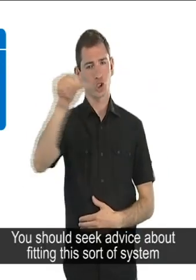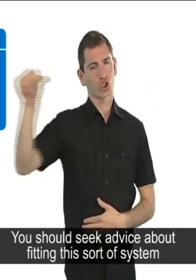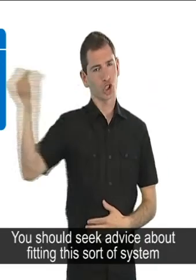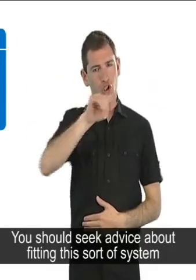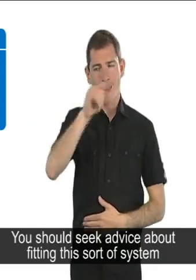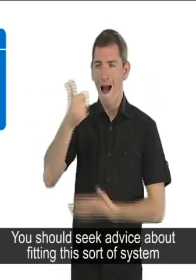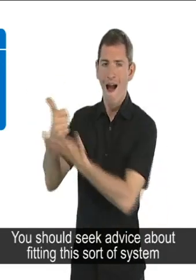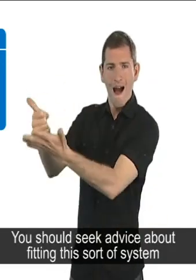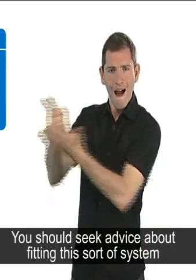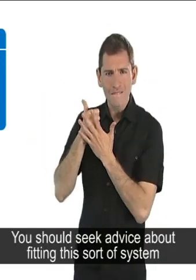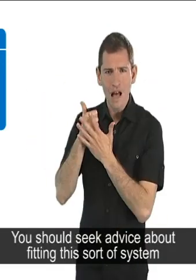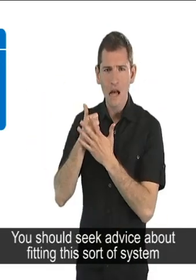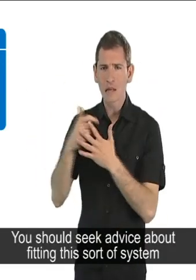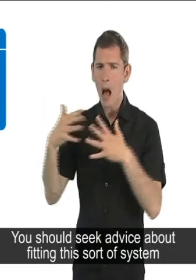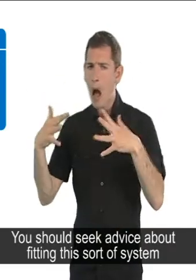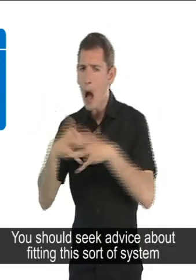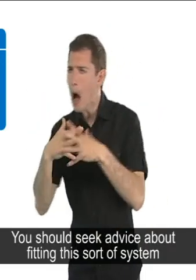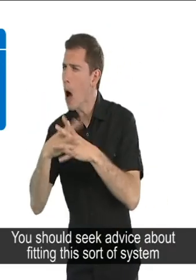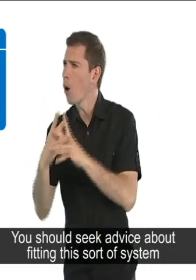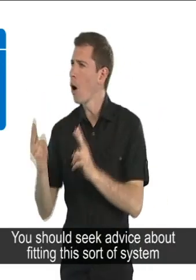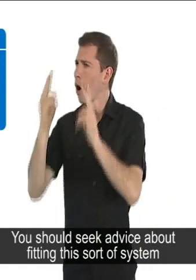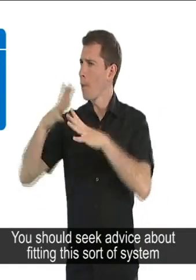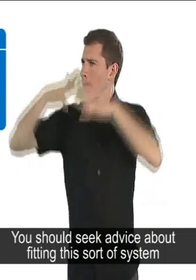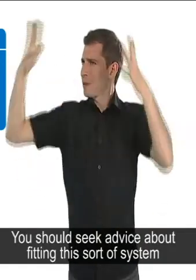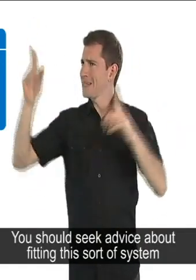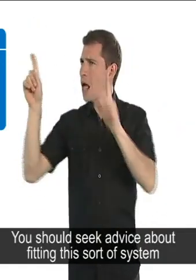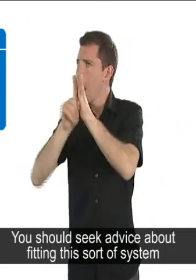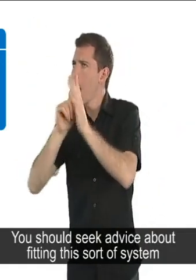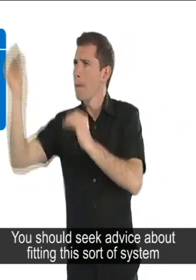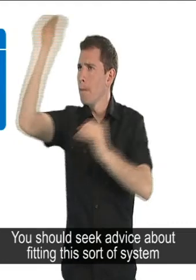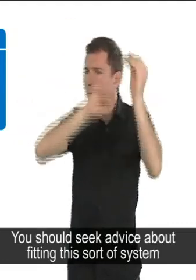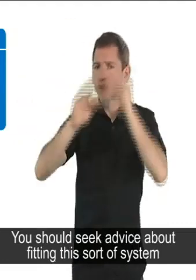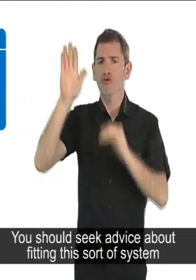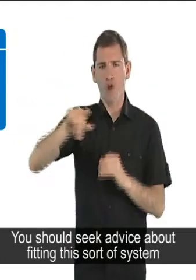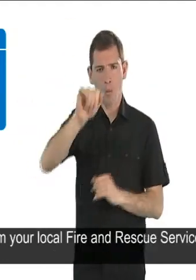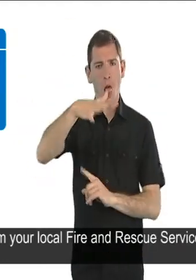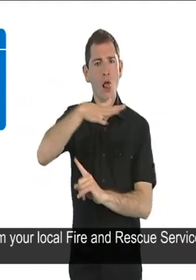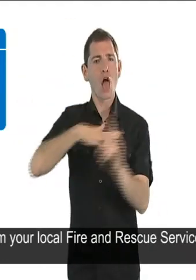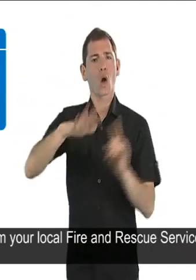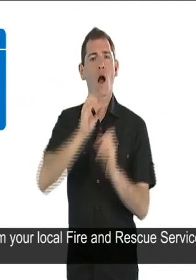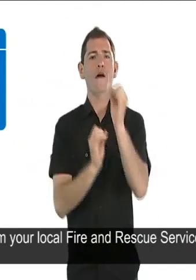You should seek advice about fitting this sort of system from your local fire and rescue service.